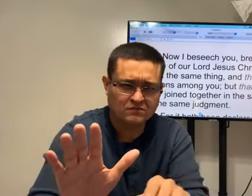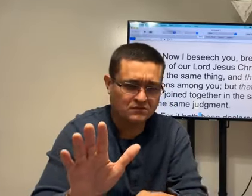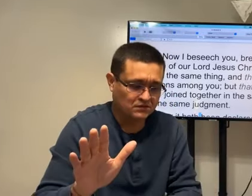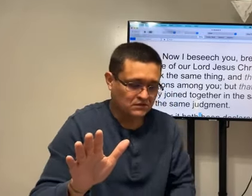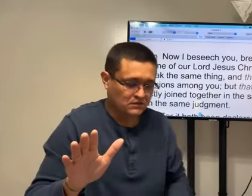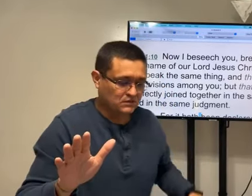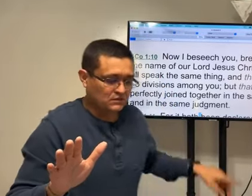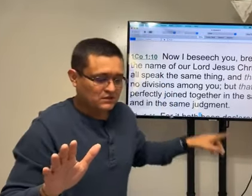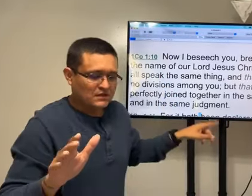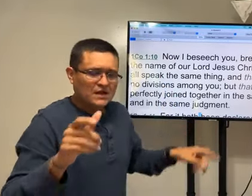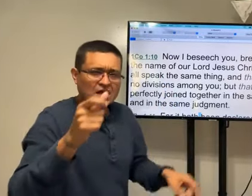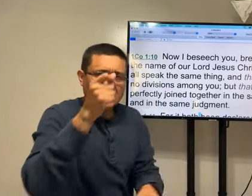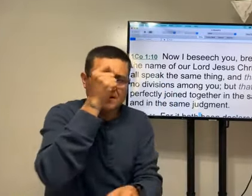okay?